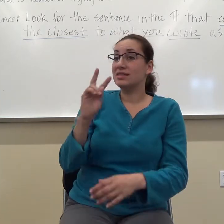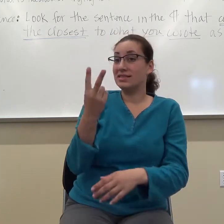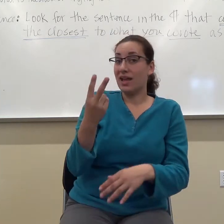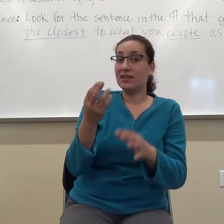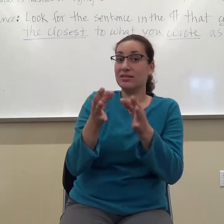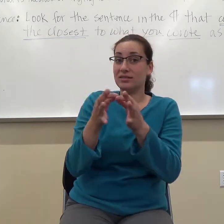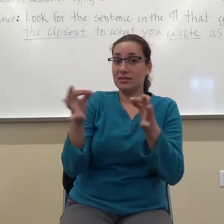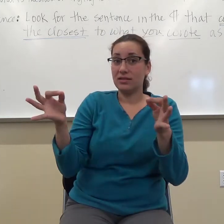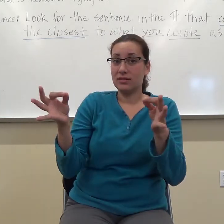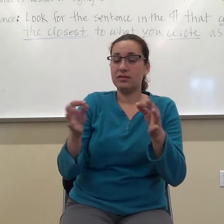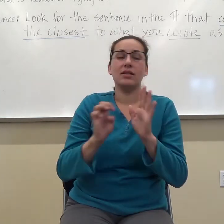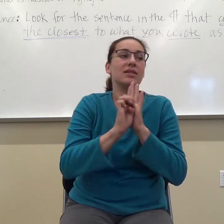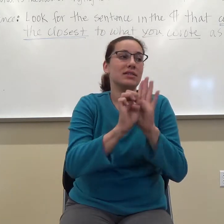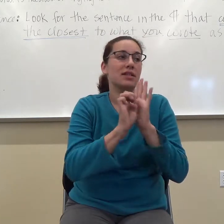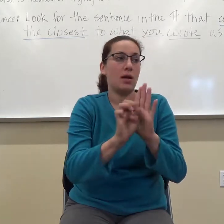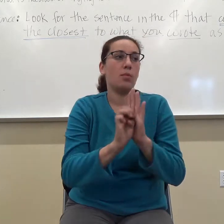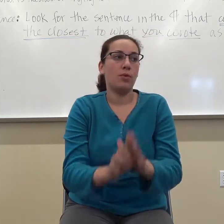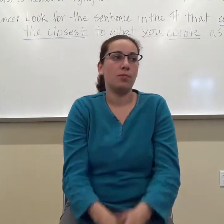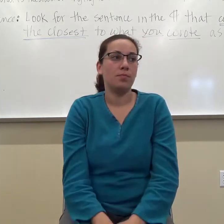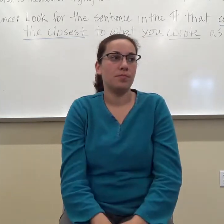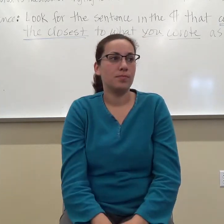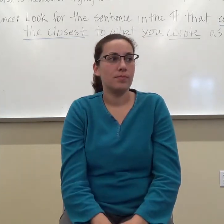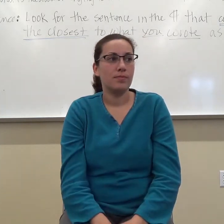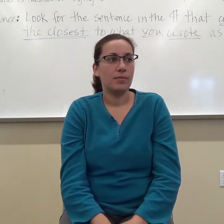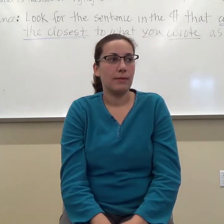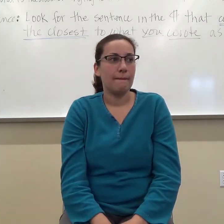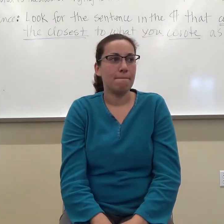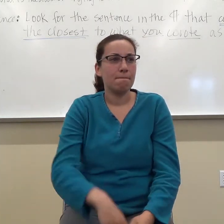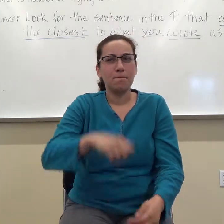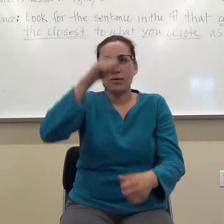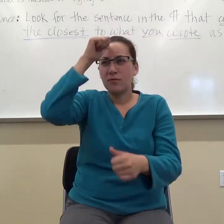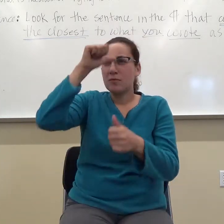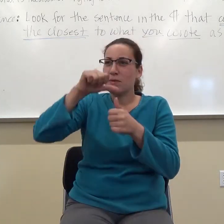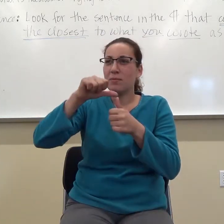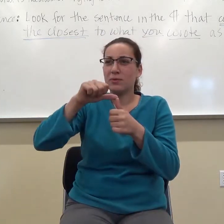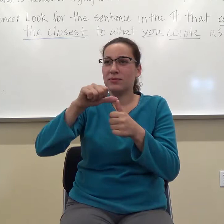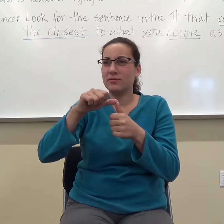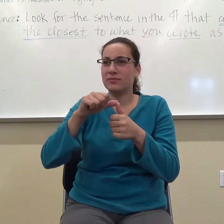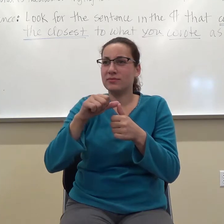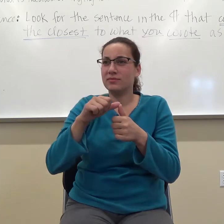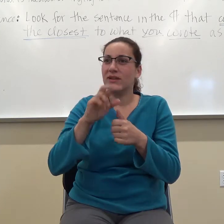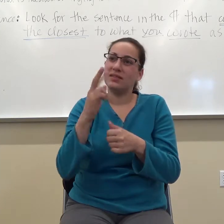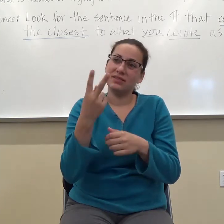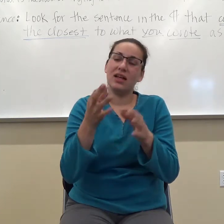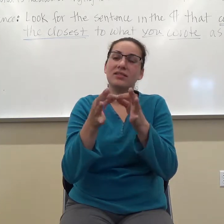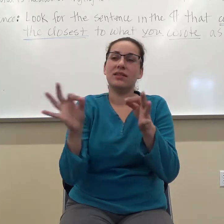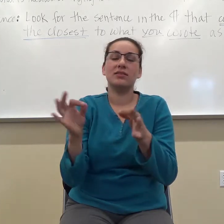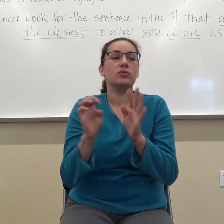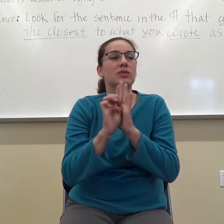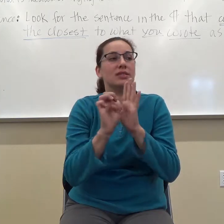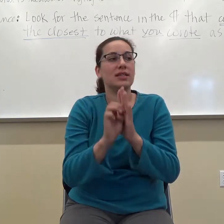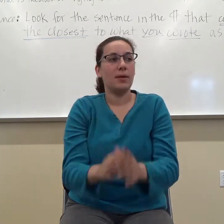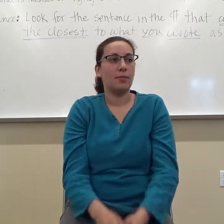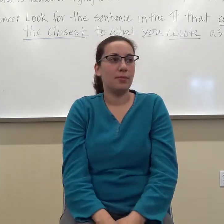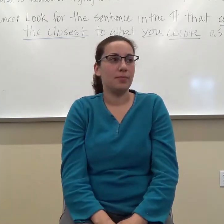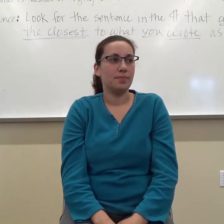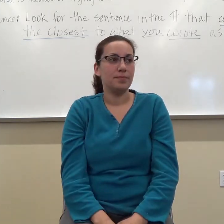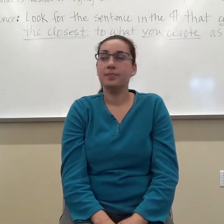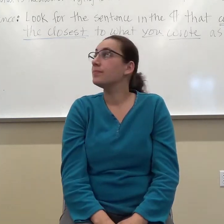that. Remember? Remember how that ended up being set out? So this is the examples.